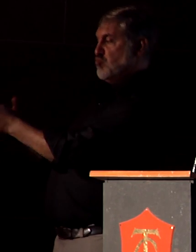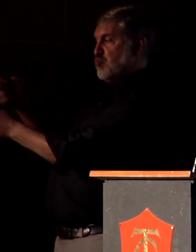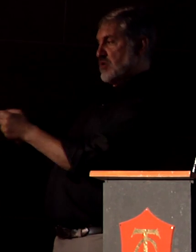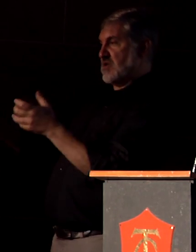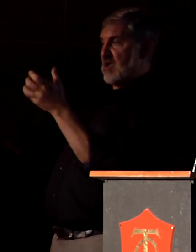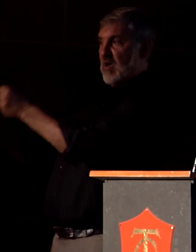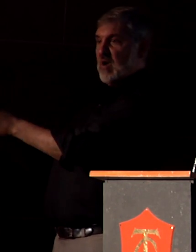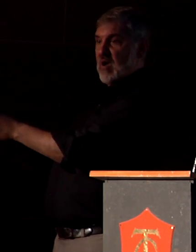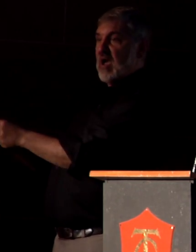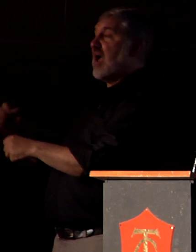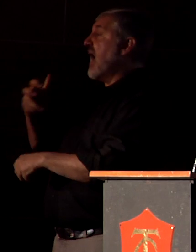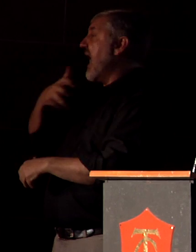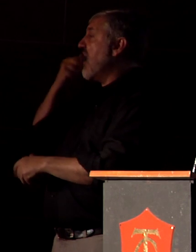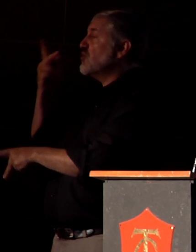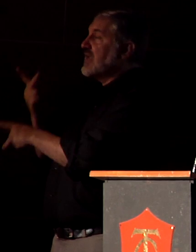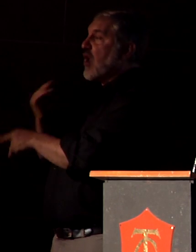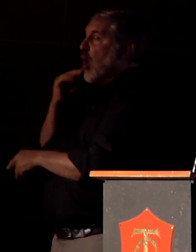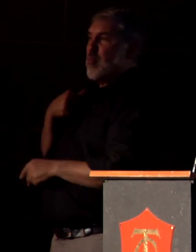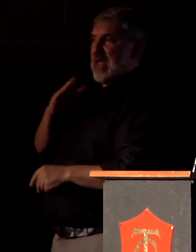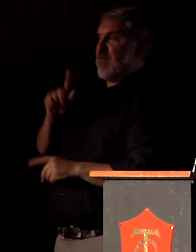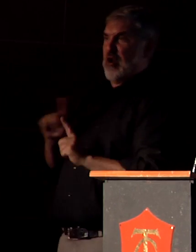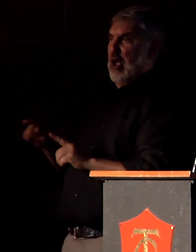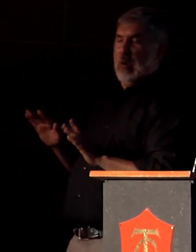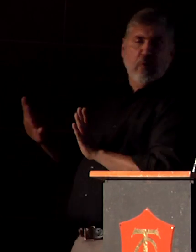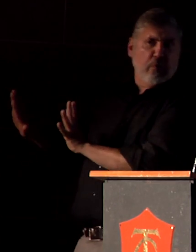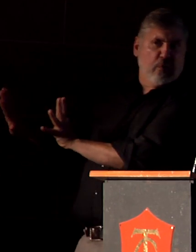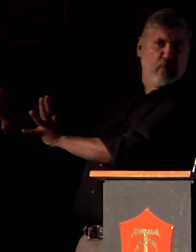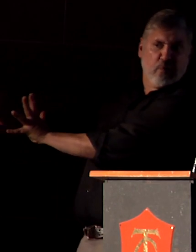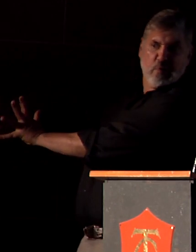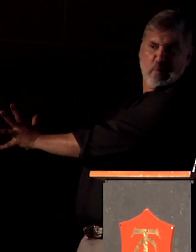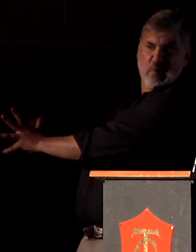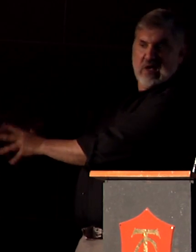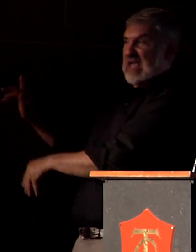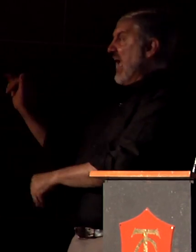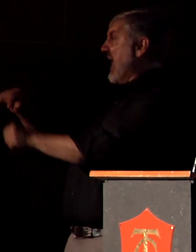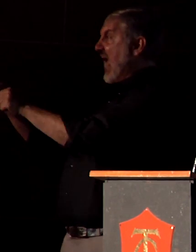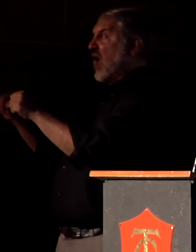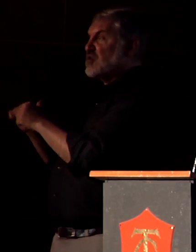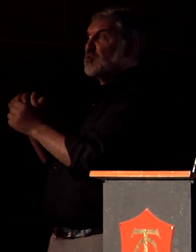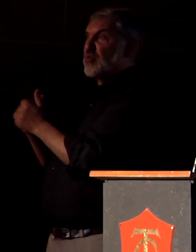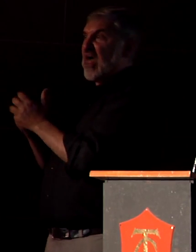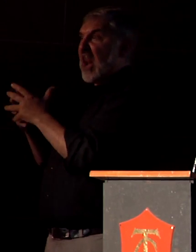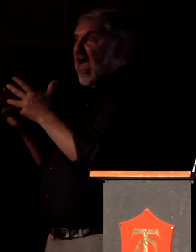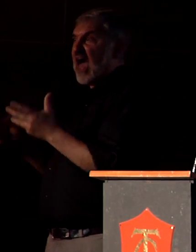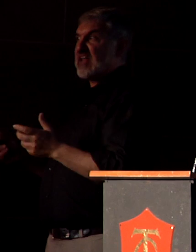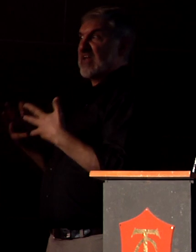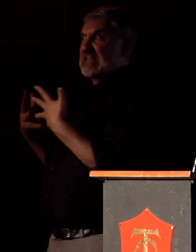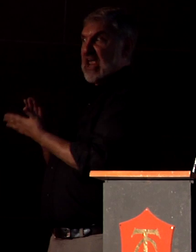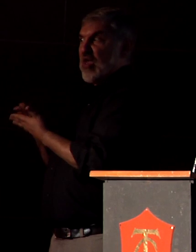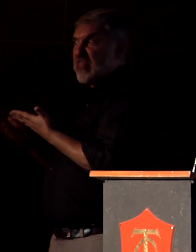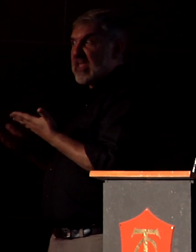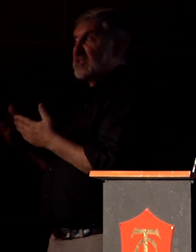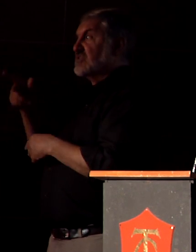these elder care homes in areas that we never really want to go to, such as areas with a lot of scary